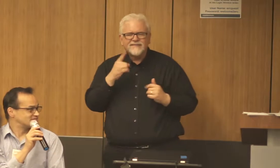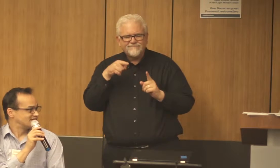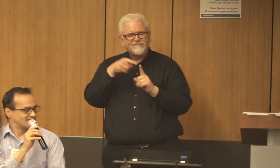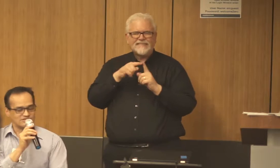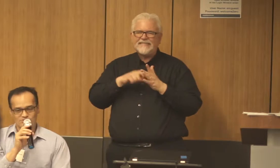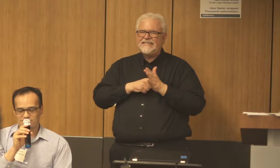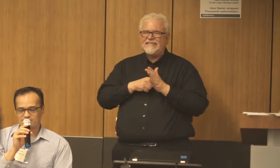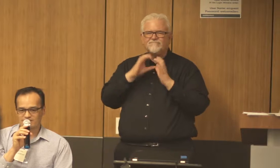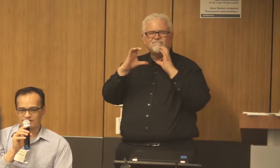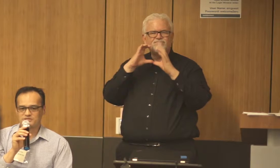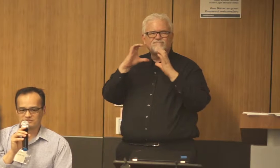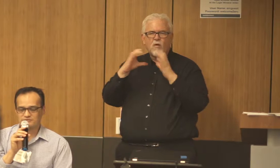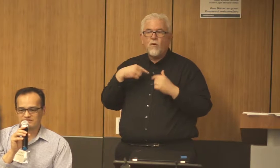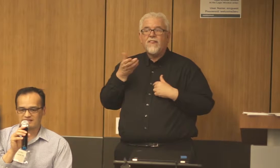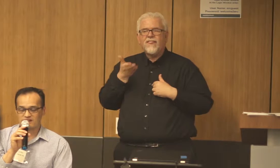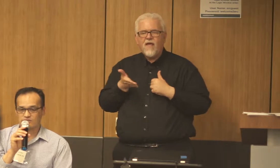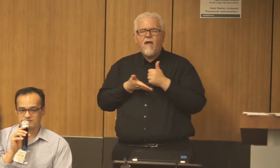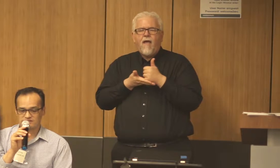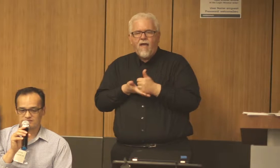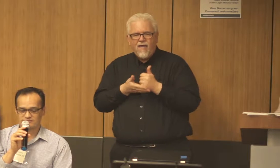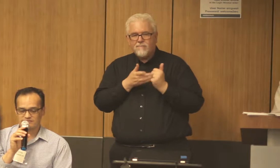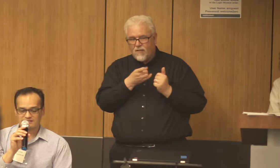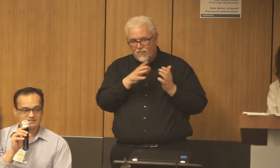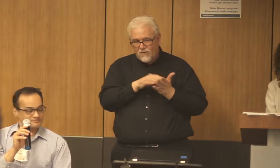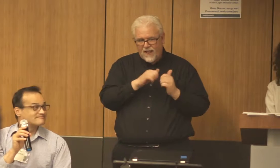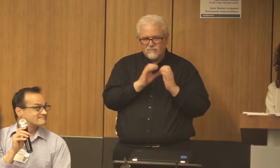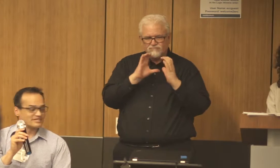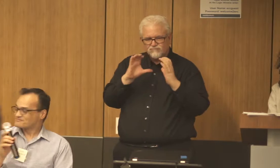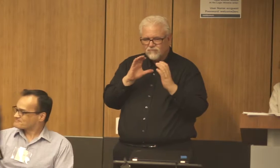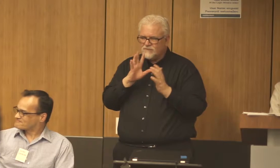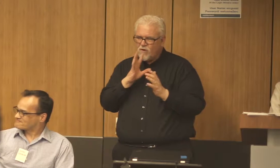communication. That's all we're there for, to help people communicate and talk with each other.